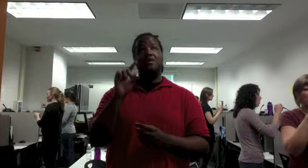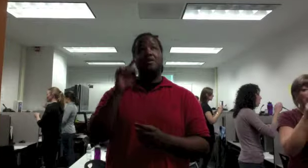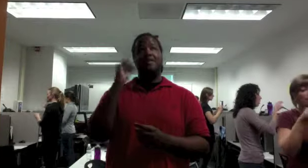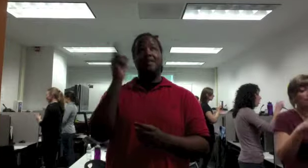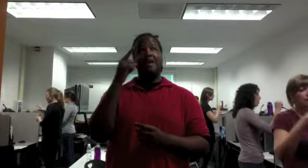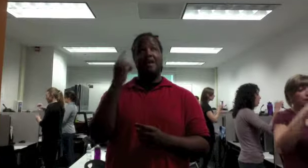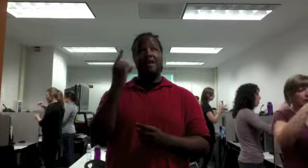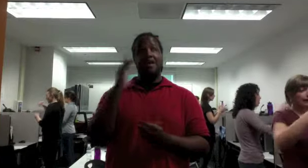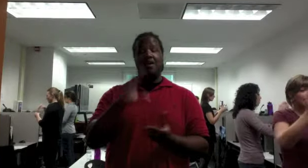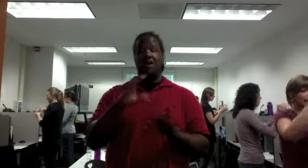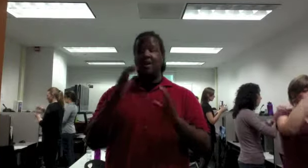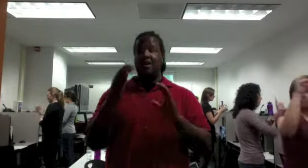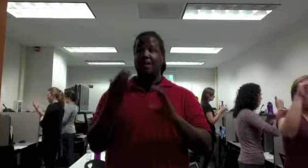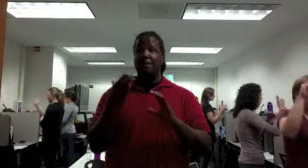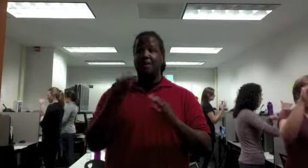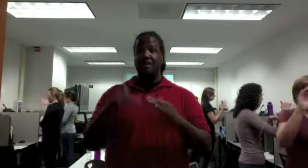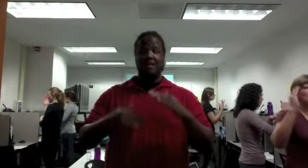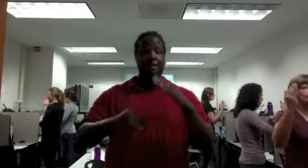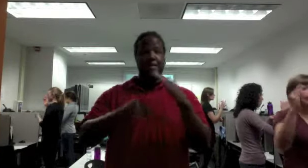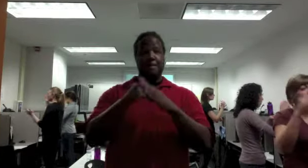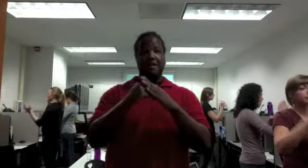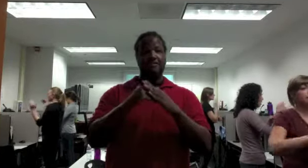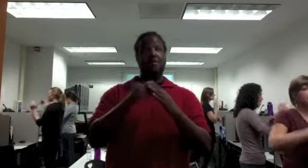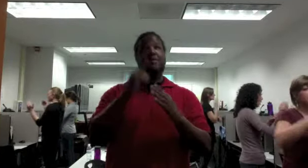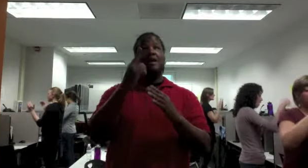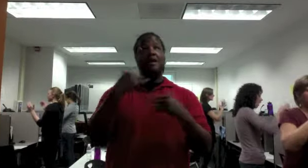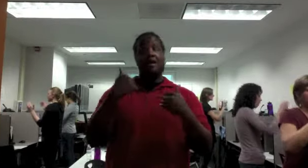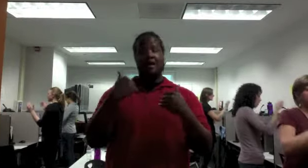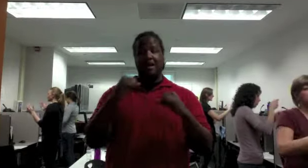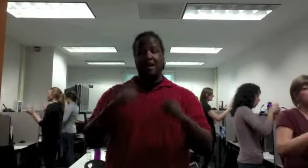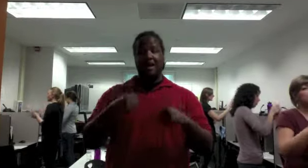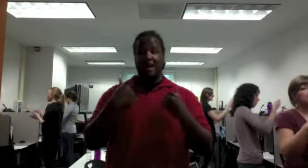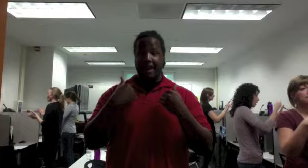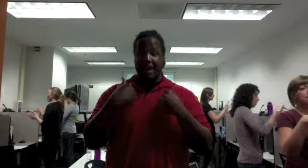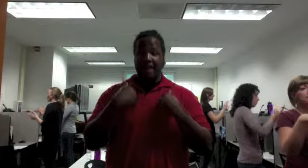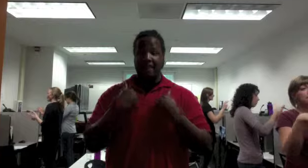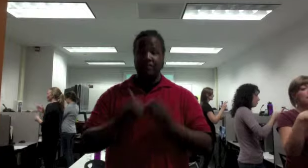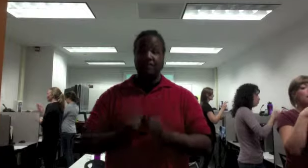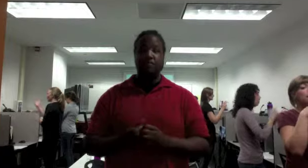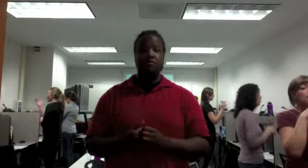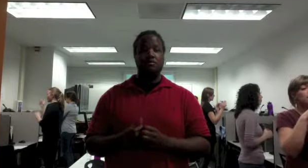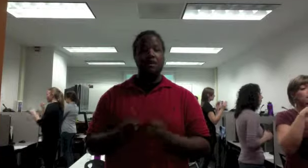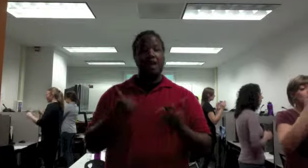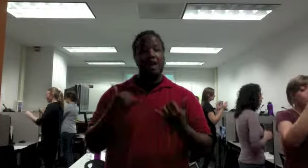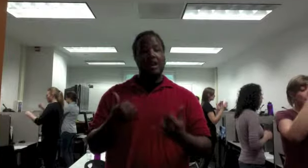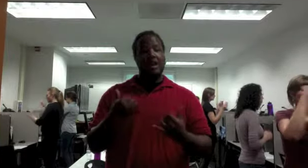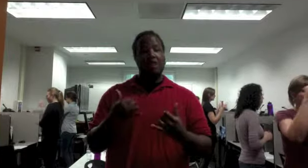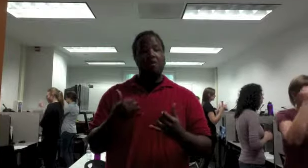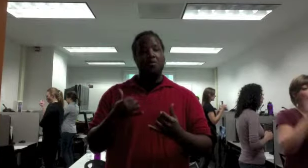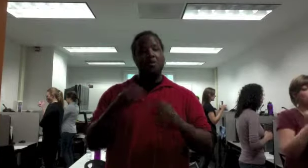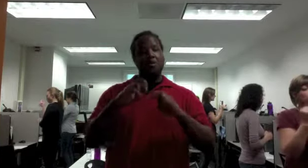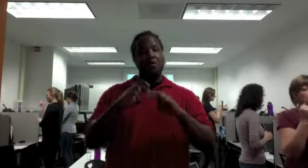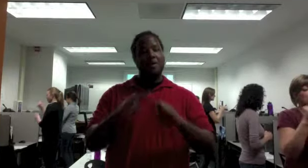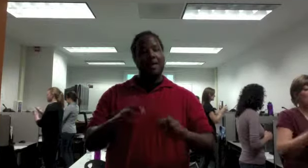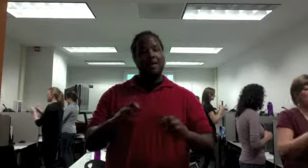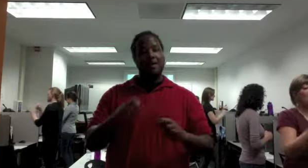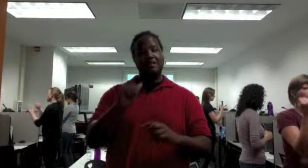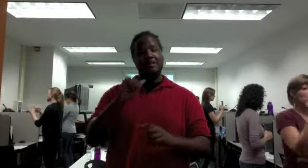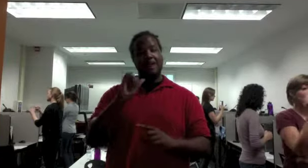Measure of the amount of water vapor actually in the air compared with the maximum that the air can hold at a certain temperature. Now, when